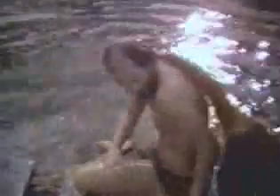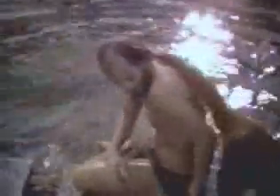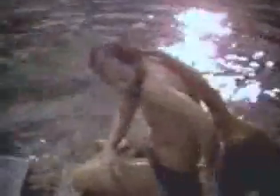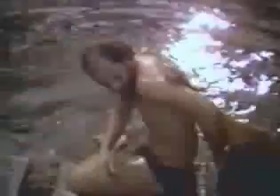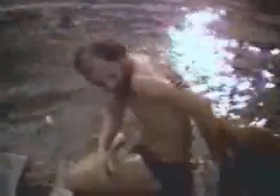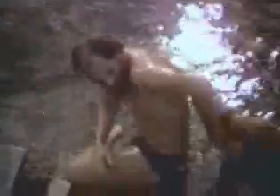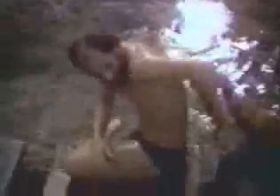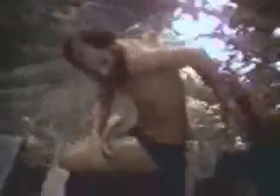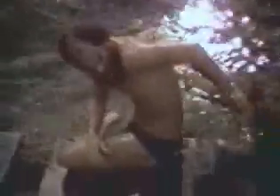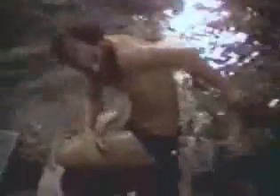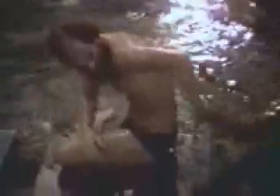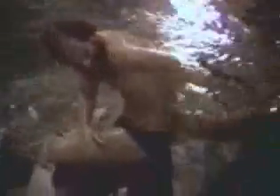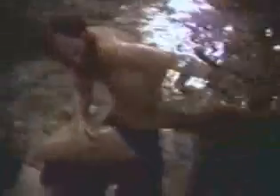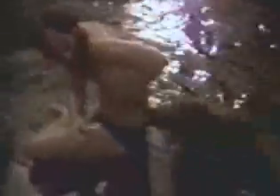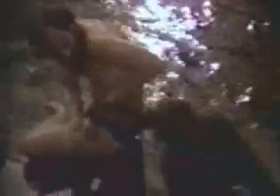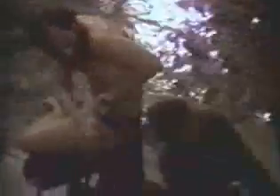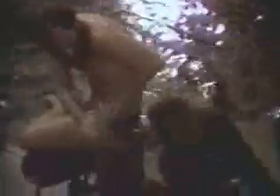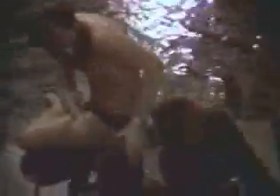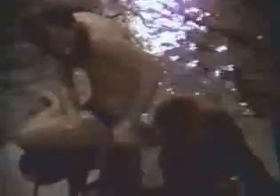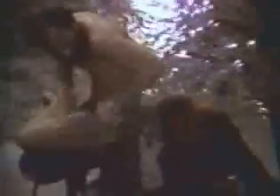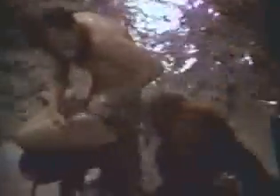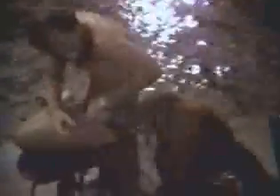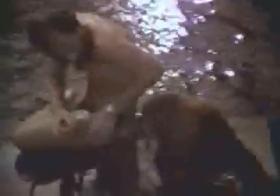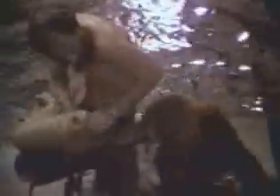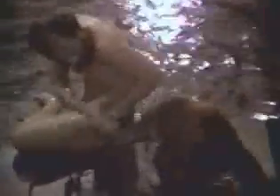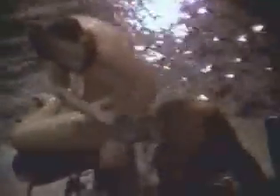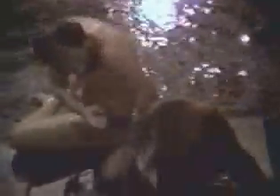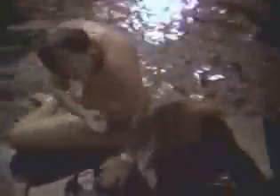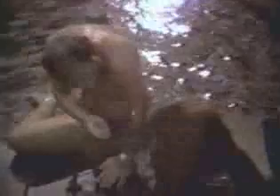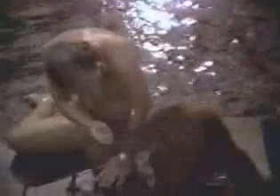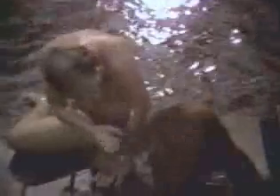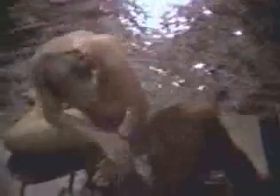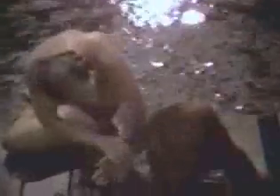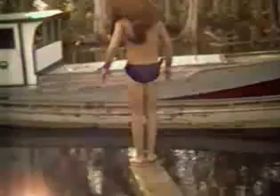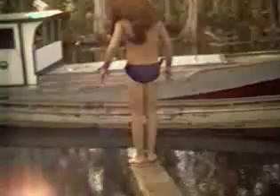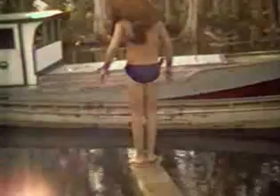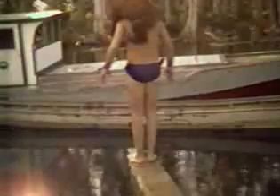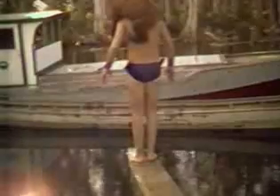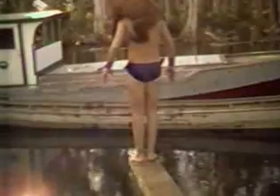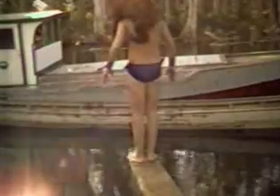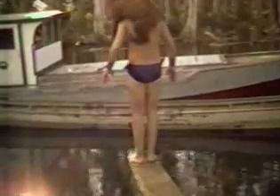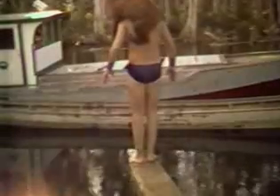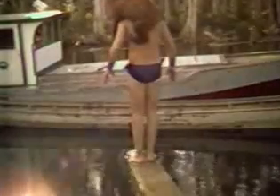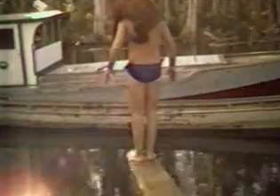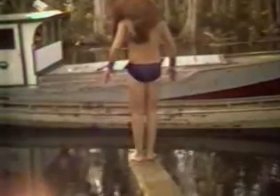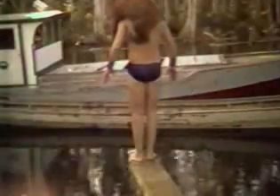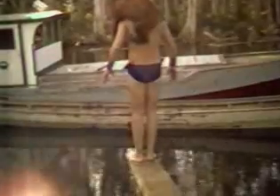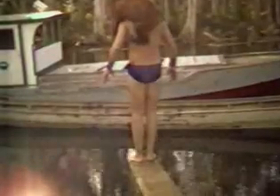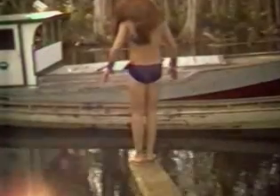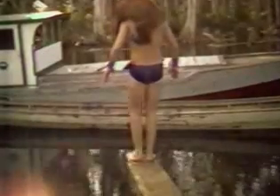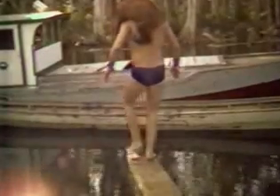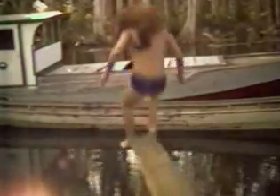Princess Dr. Shapiro, so that we can learn even more exciting things about orangutans and their habitat.